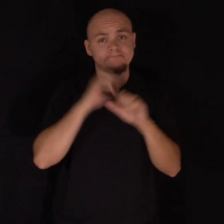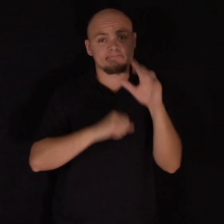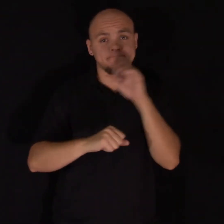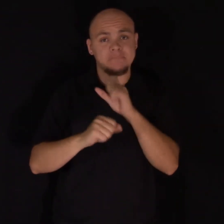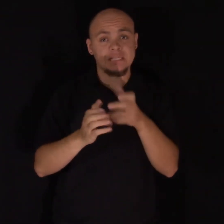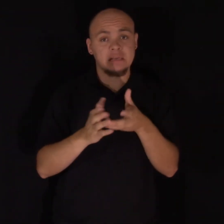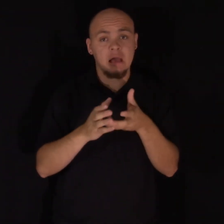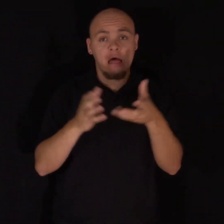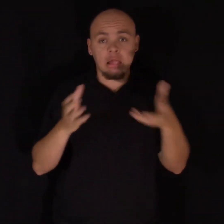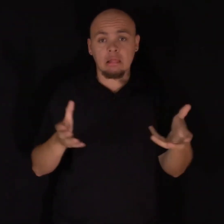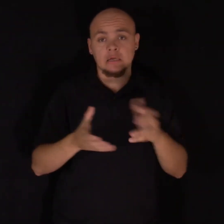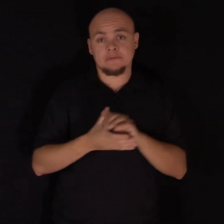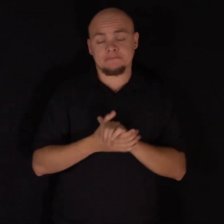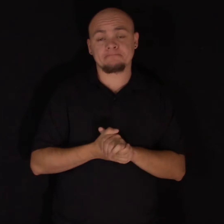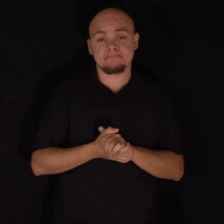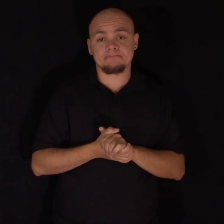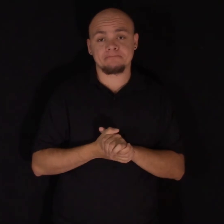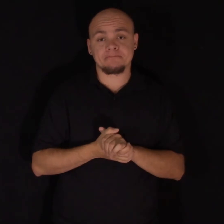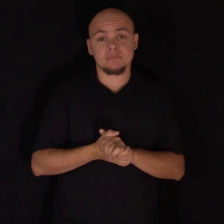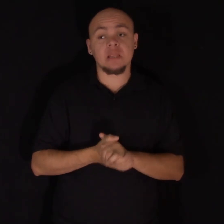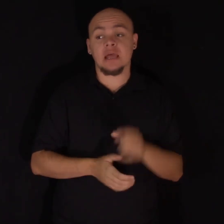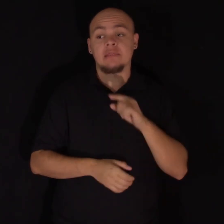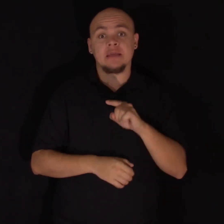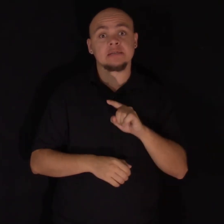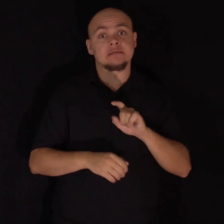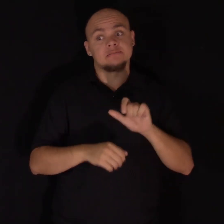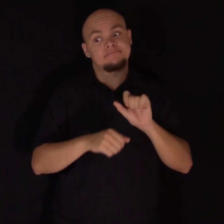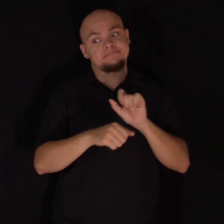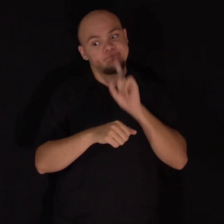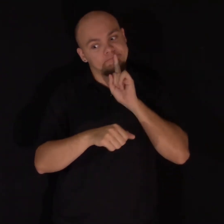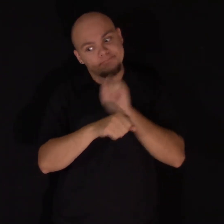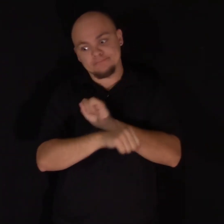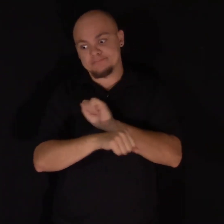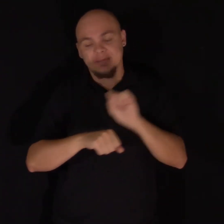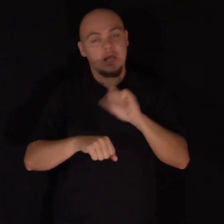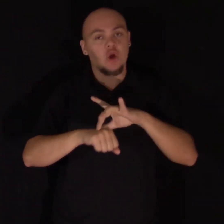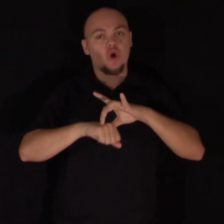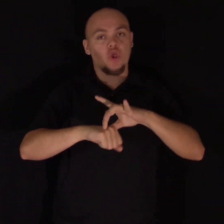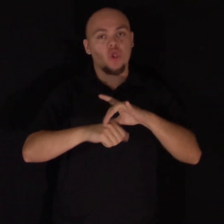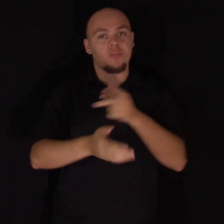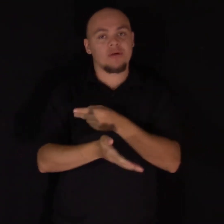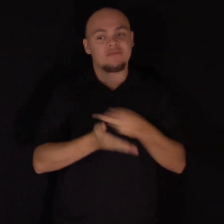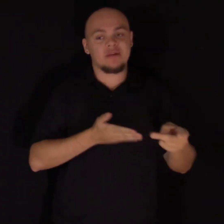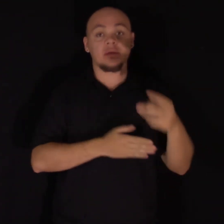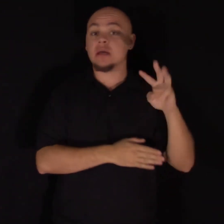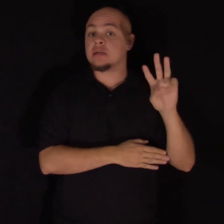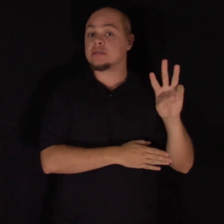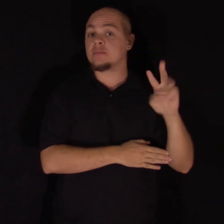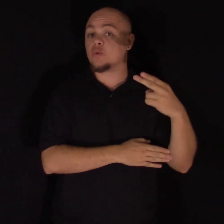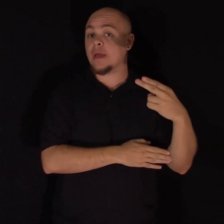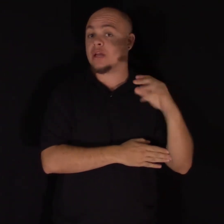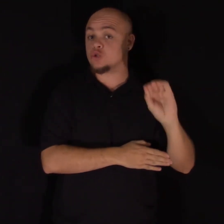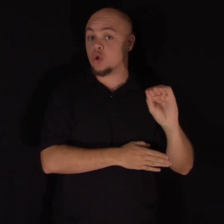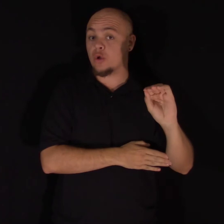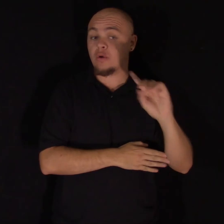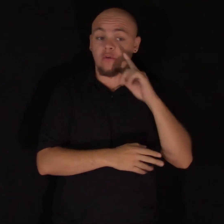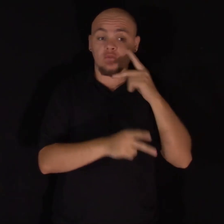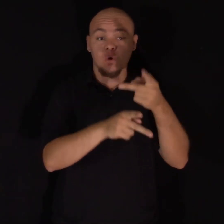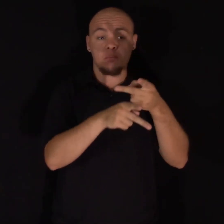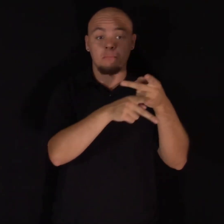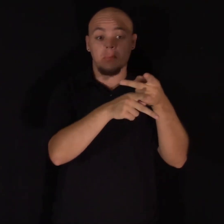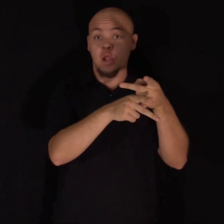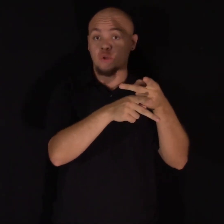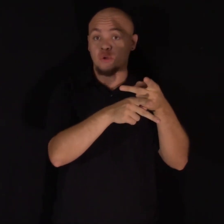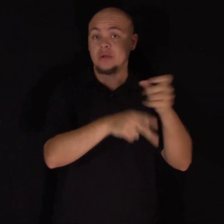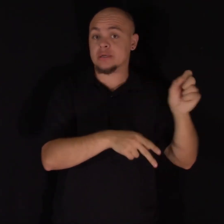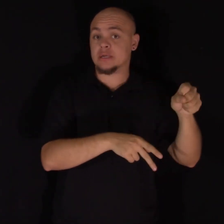these things are really a global failure. The WHO is funded to monitor epidemics, but not to do these